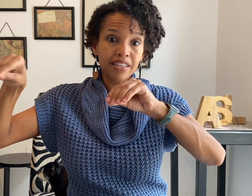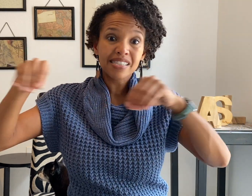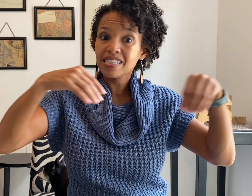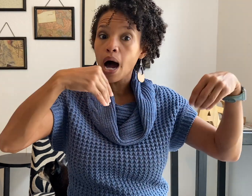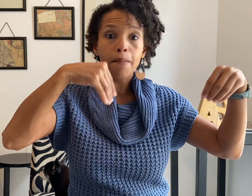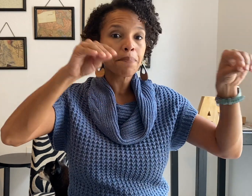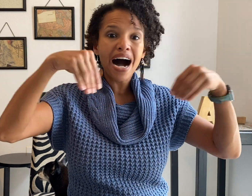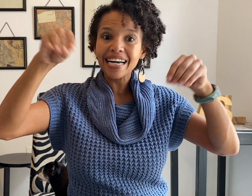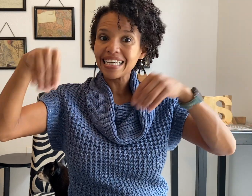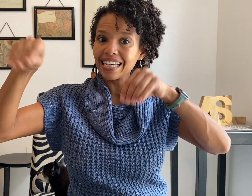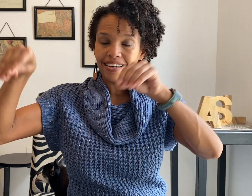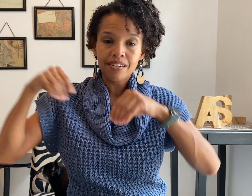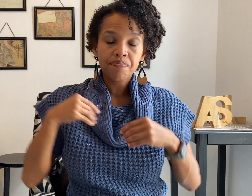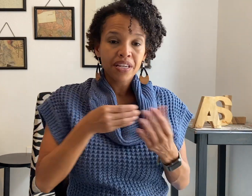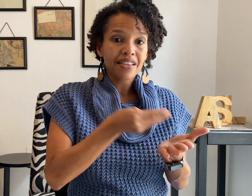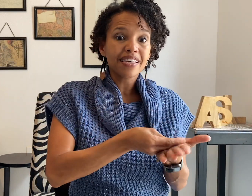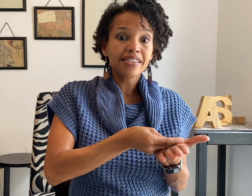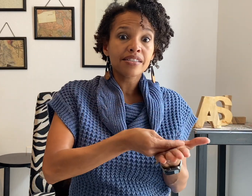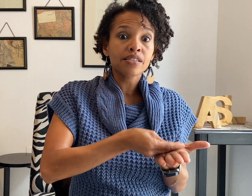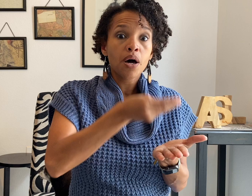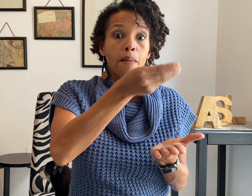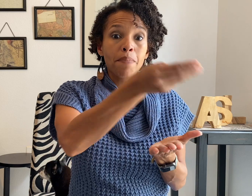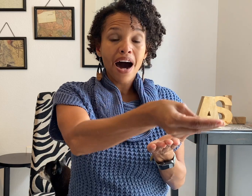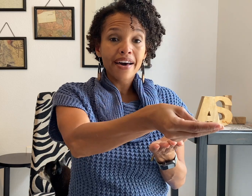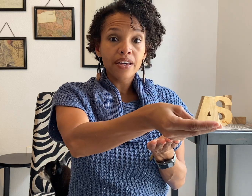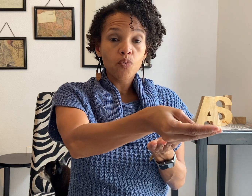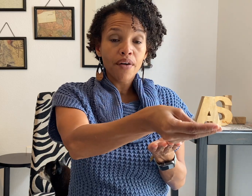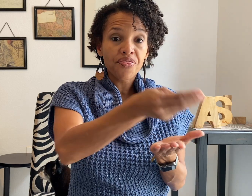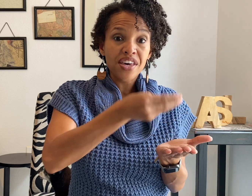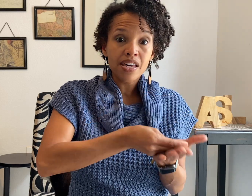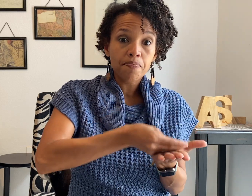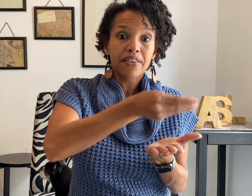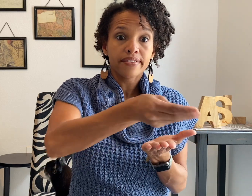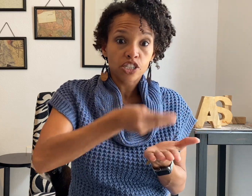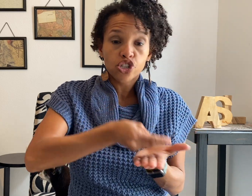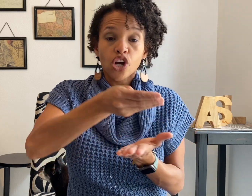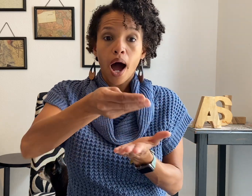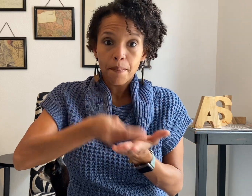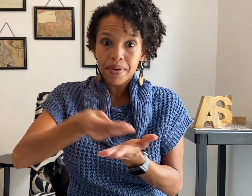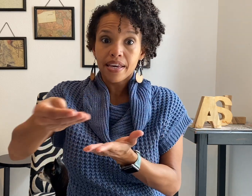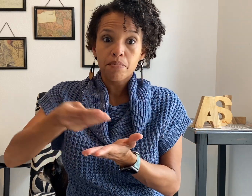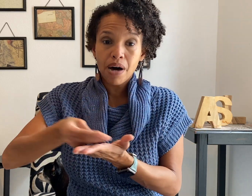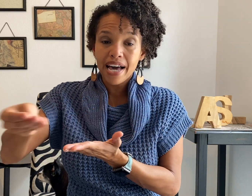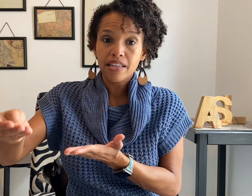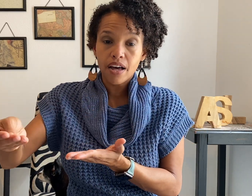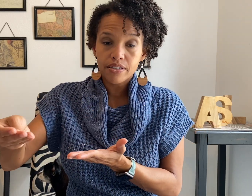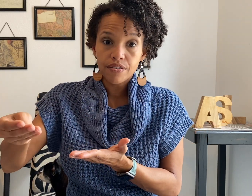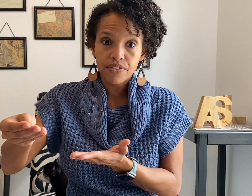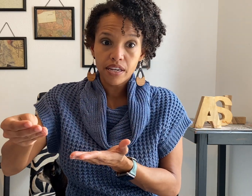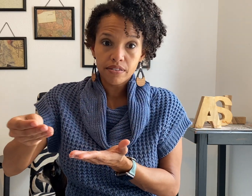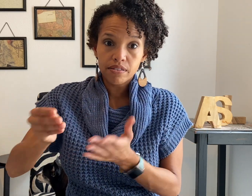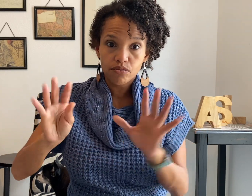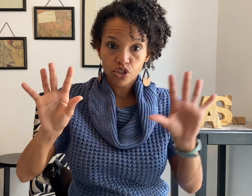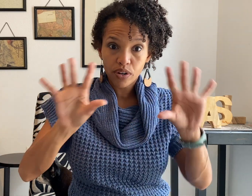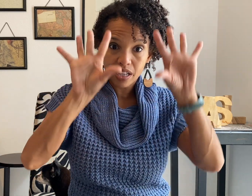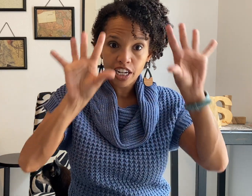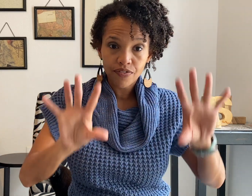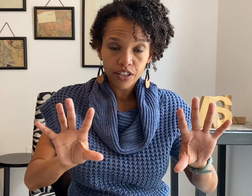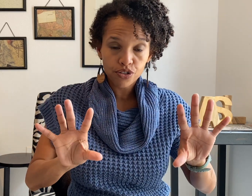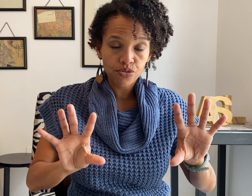is not buying. This is buy one thing, this is shopping, buying lots of things. Just want to clarify those two signs